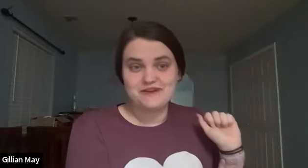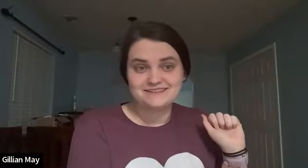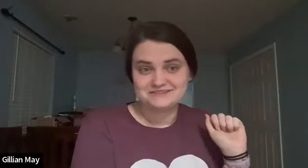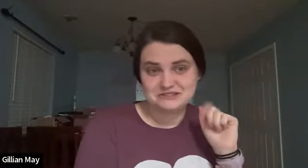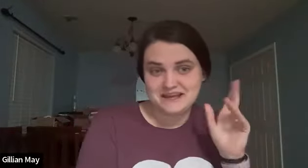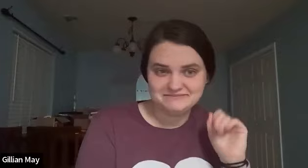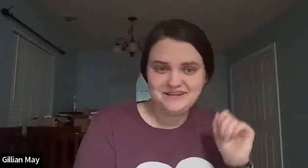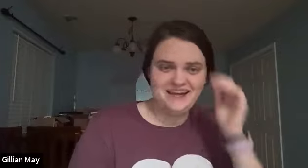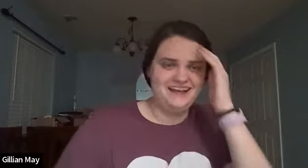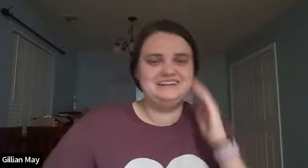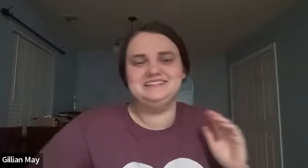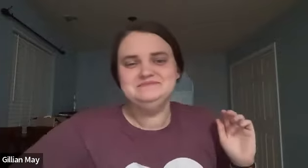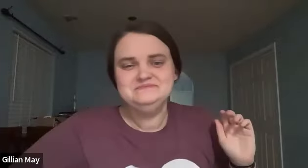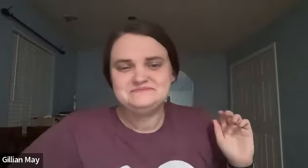fast. Just saying.